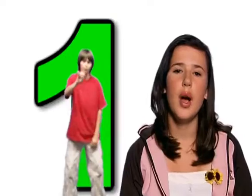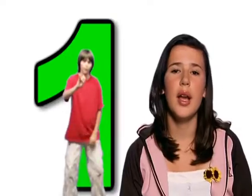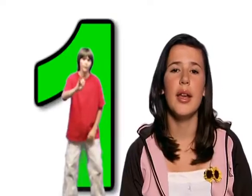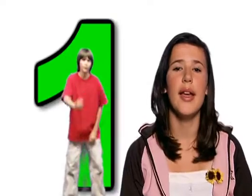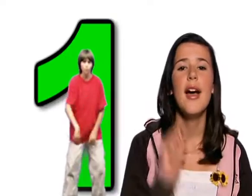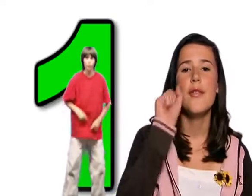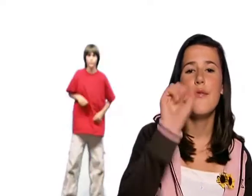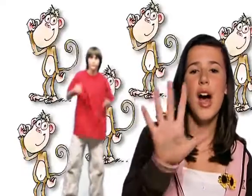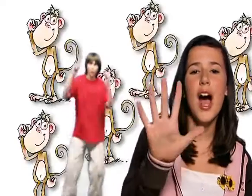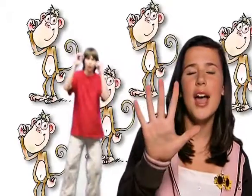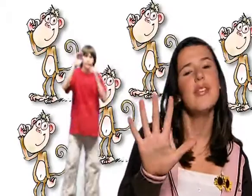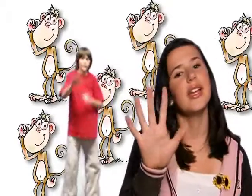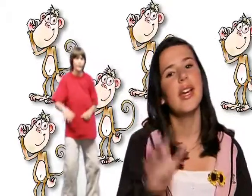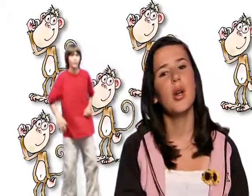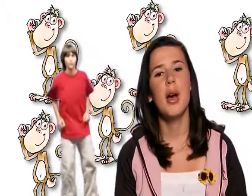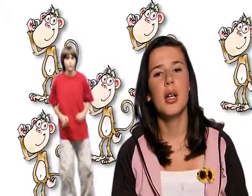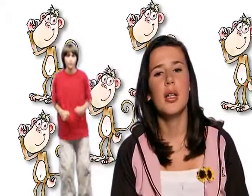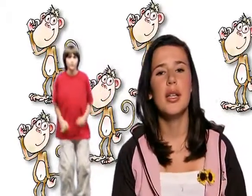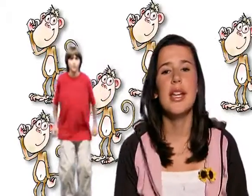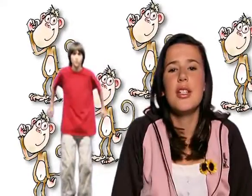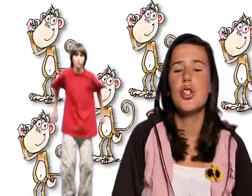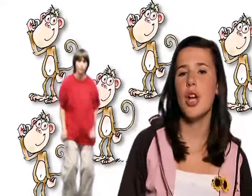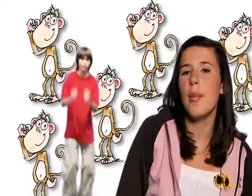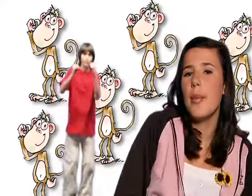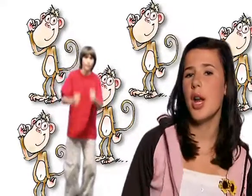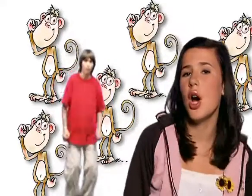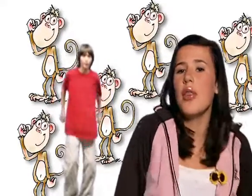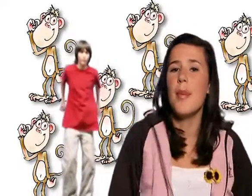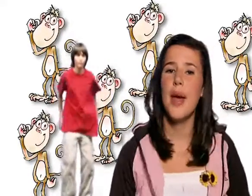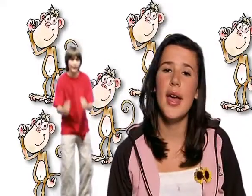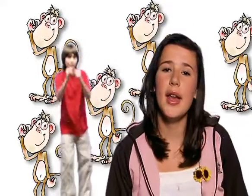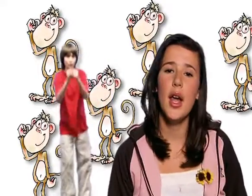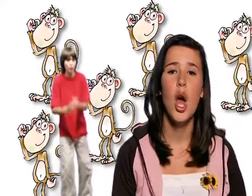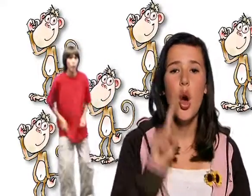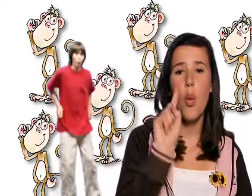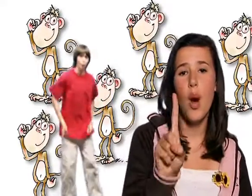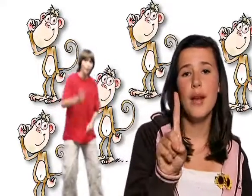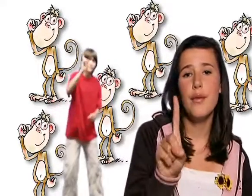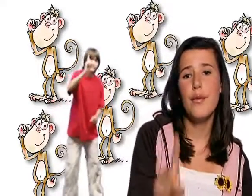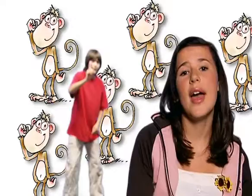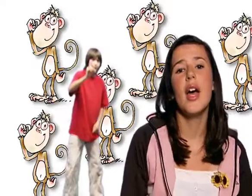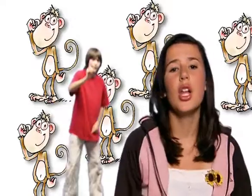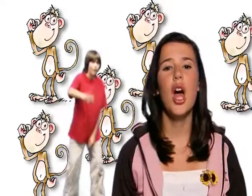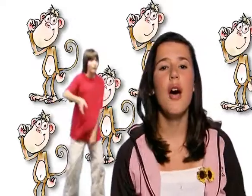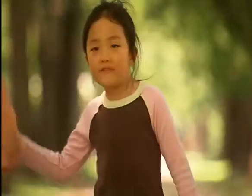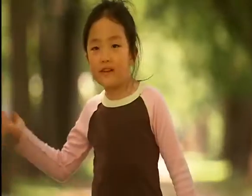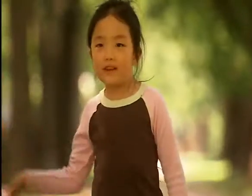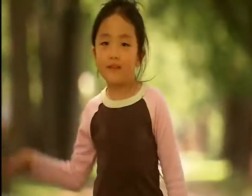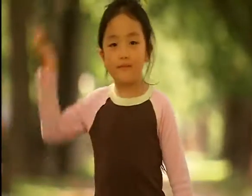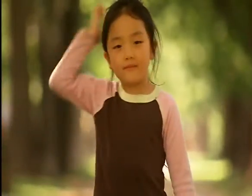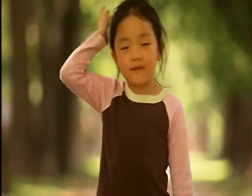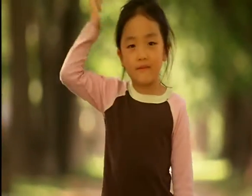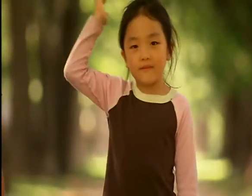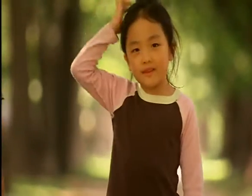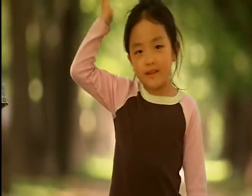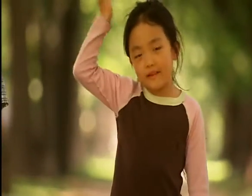5, 4, 3, 2, 1. 5 little monkeys jumping on the bed. 1 fell off and bumped his